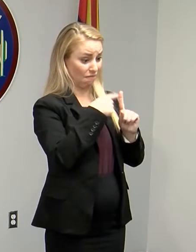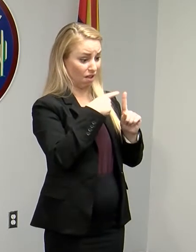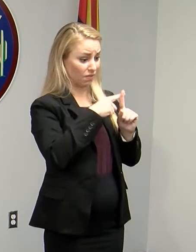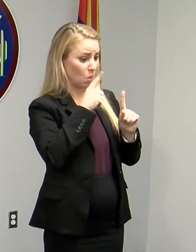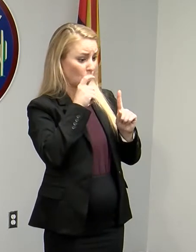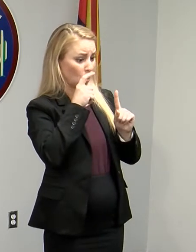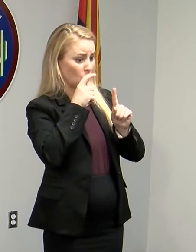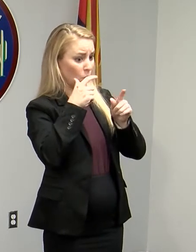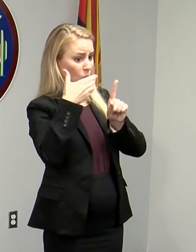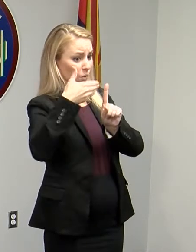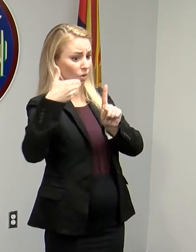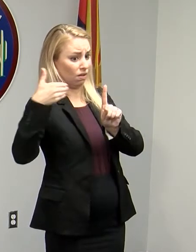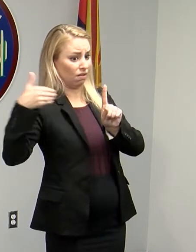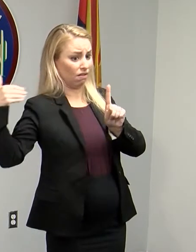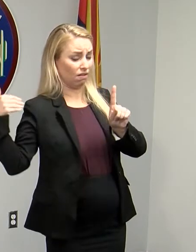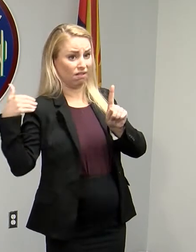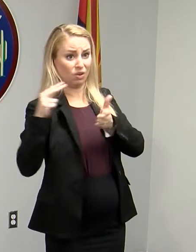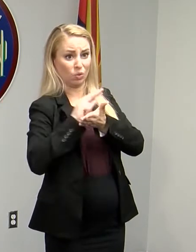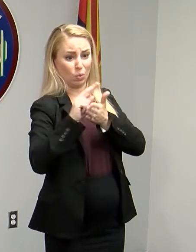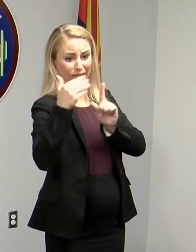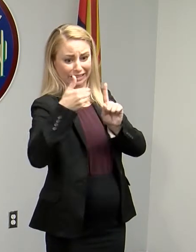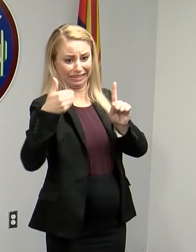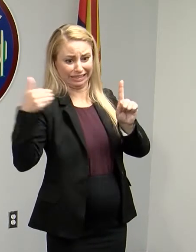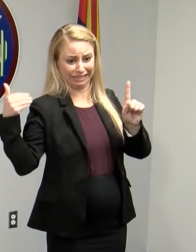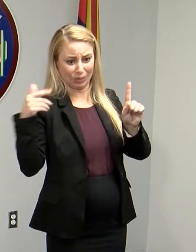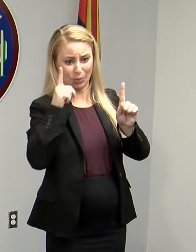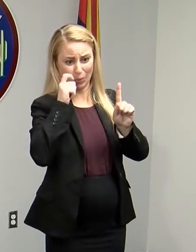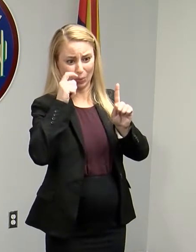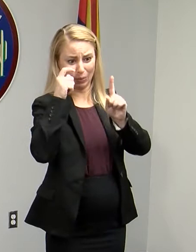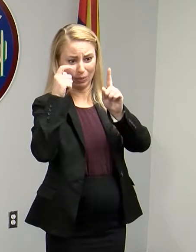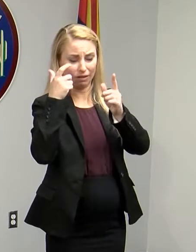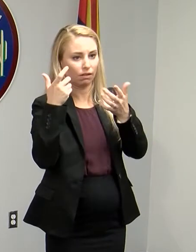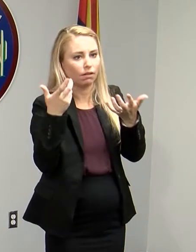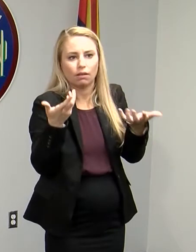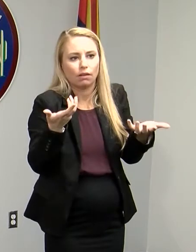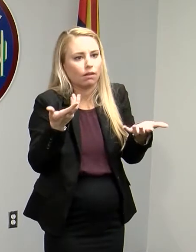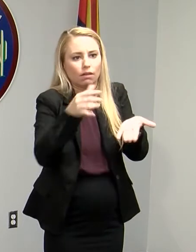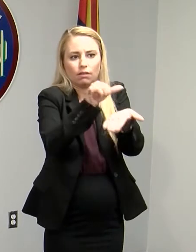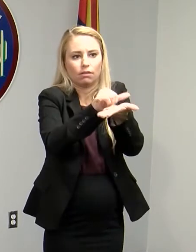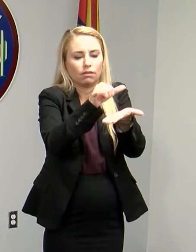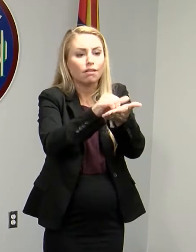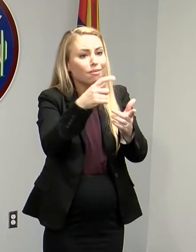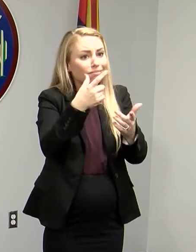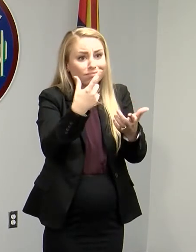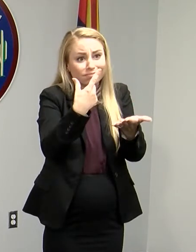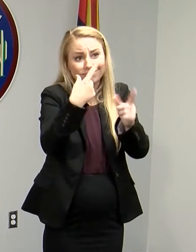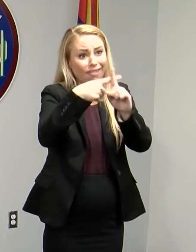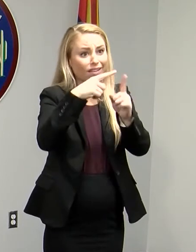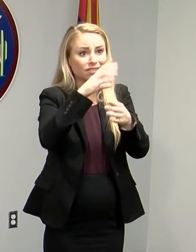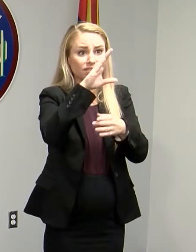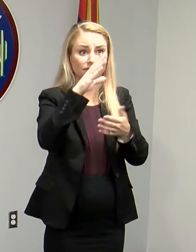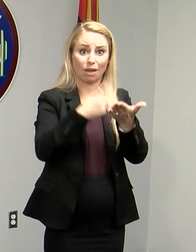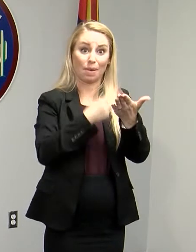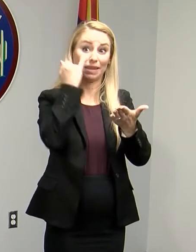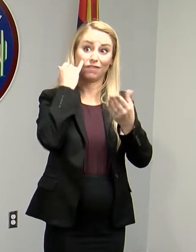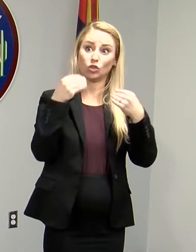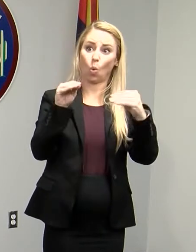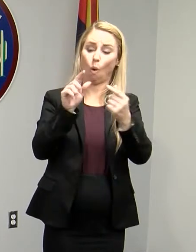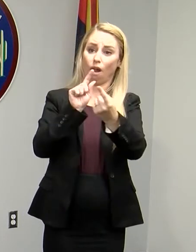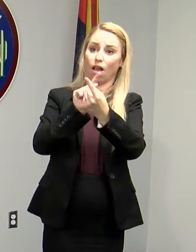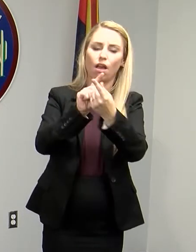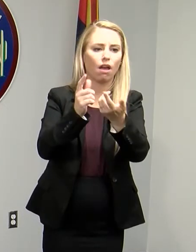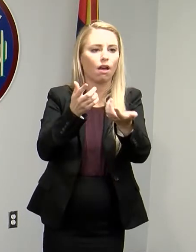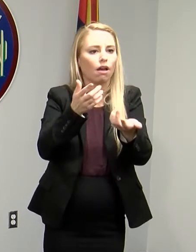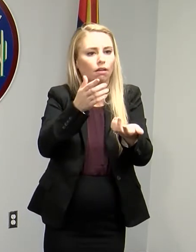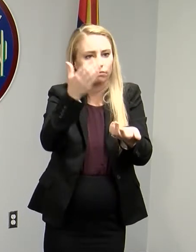a 2-week period can be difficult to recall, and you often don't even know them. In addition, we know that